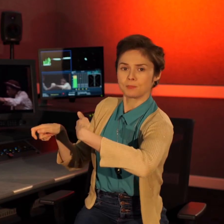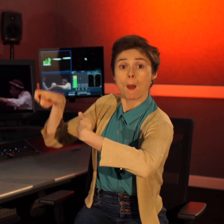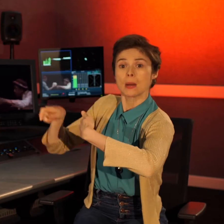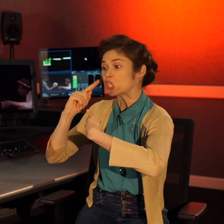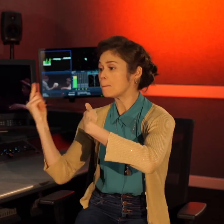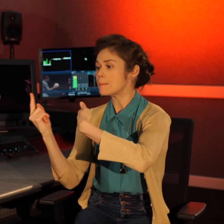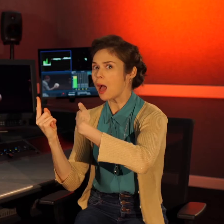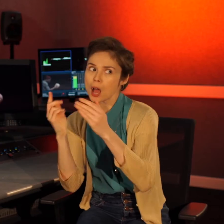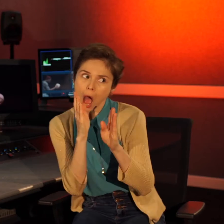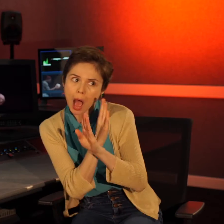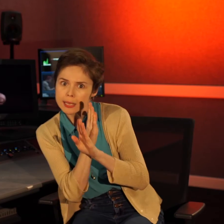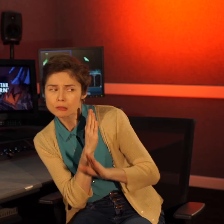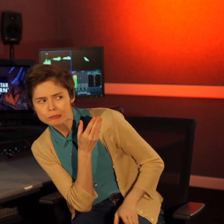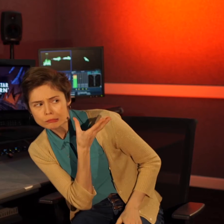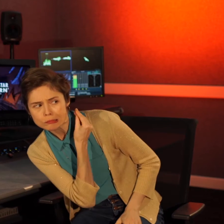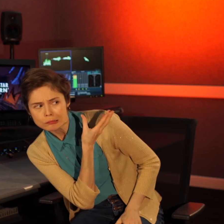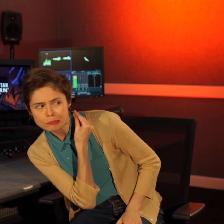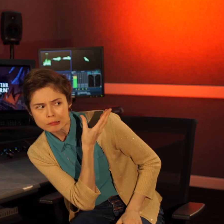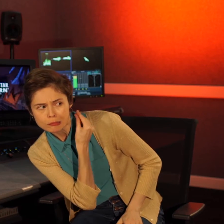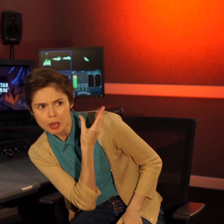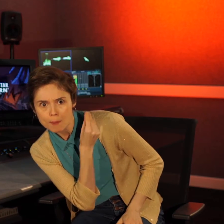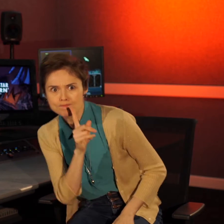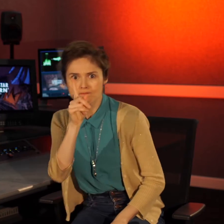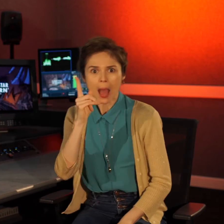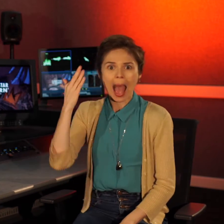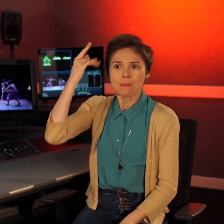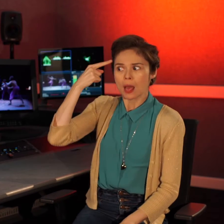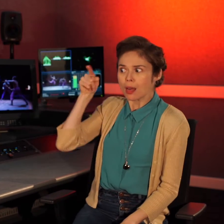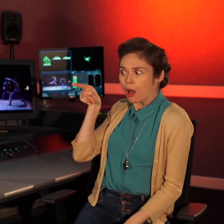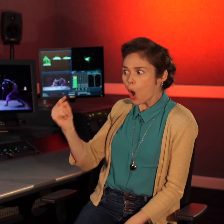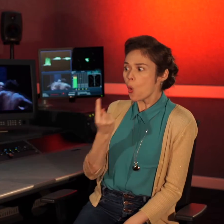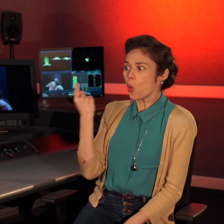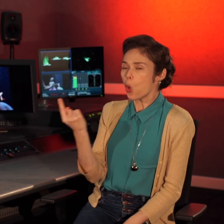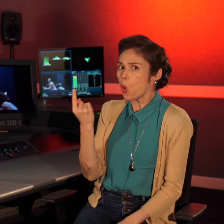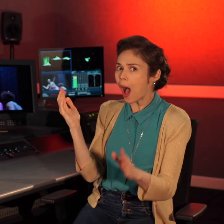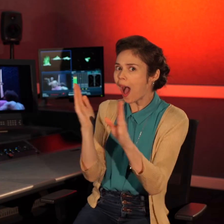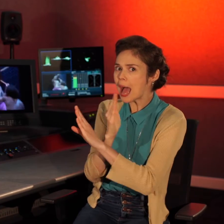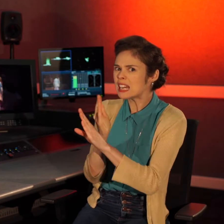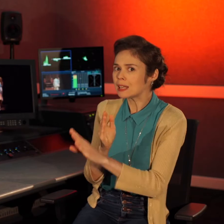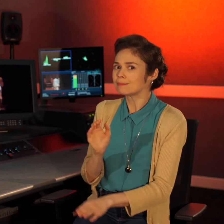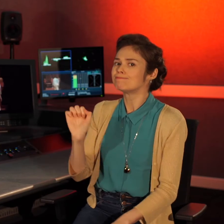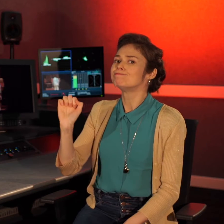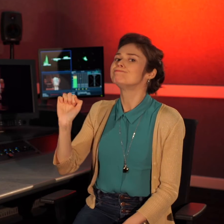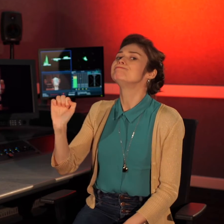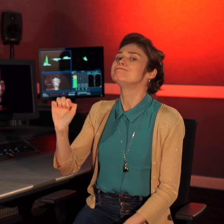thinks he knows who the person is. He thinks it's his uncle